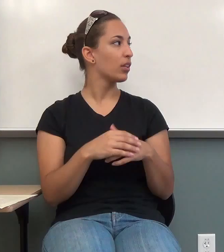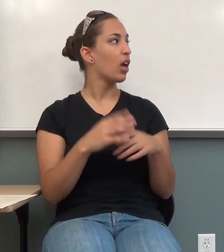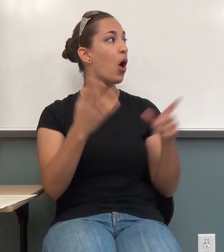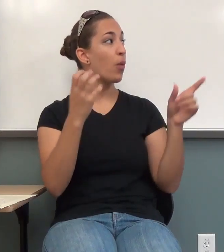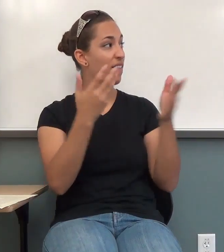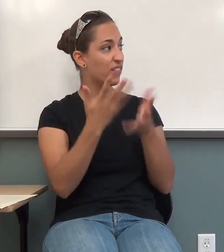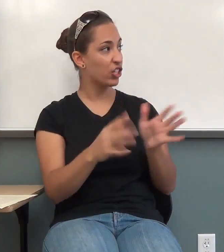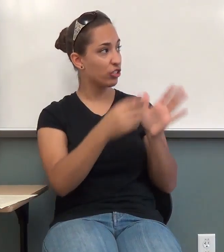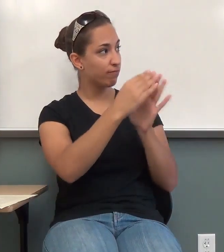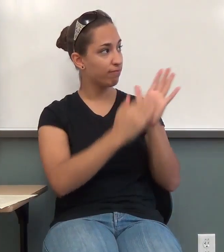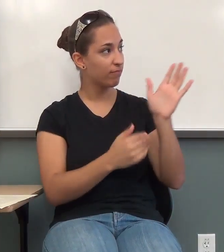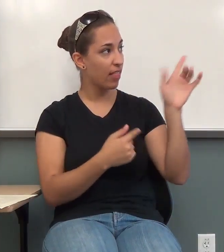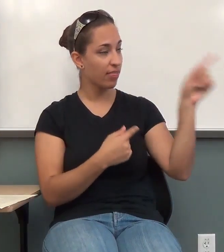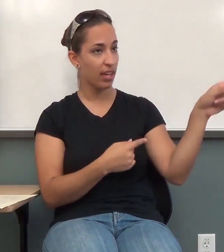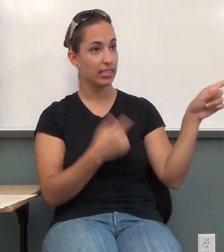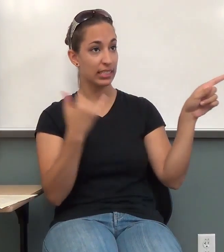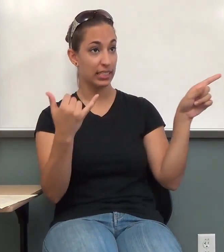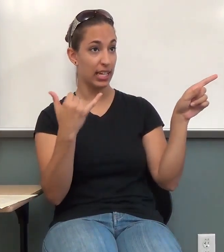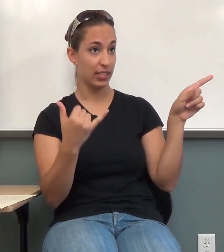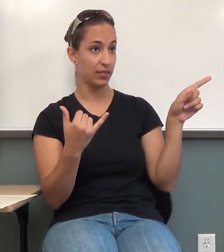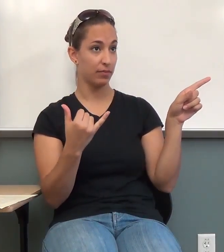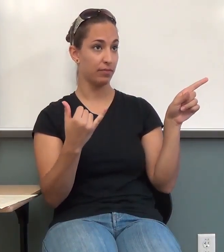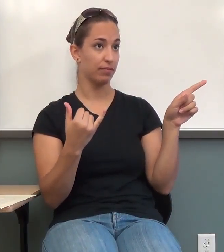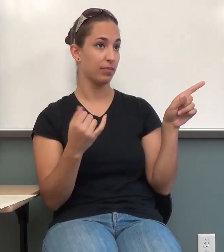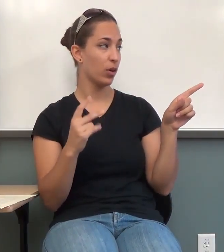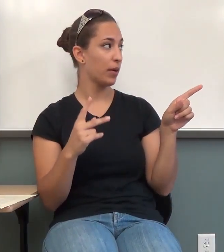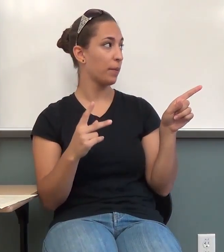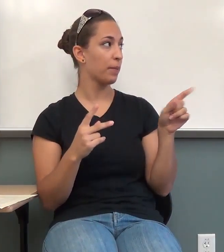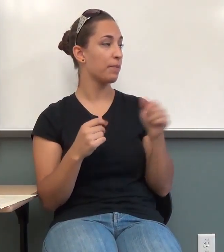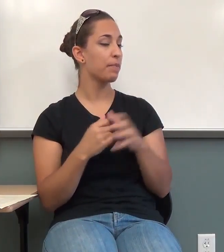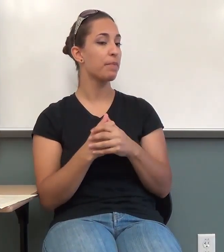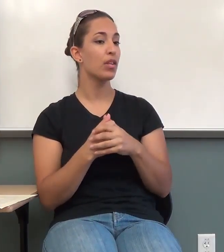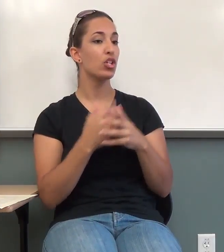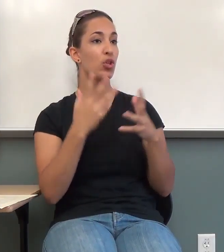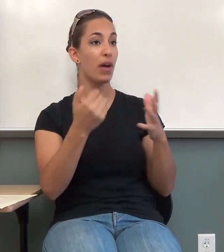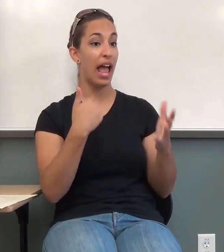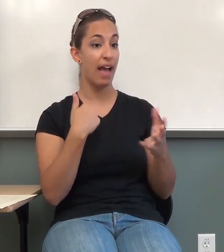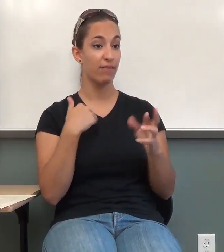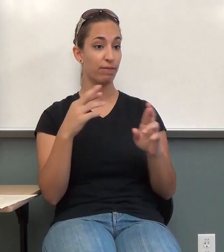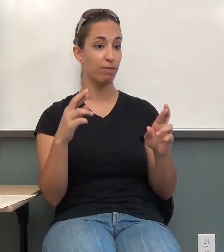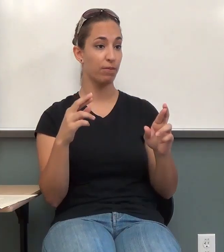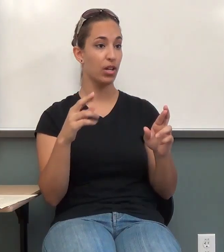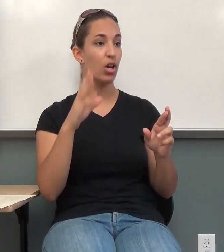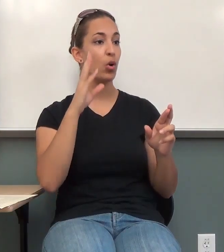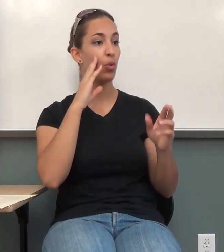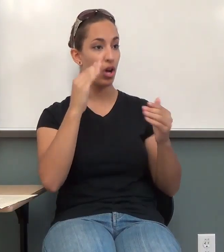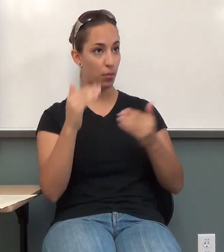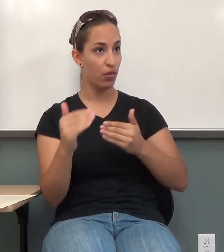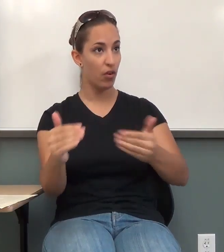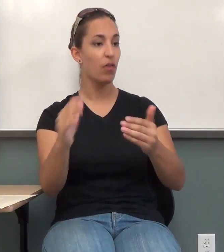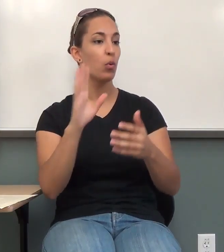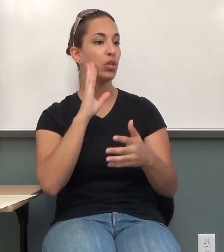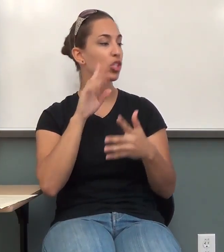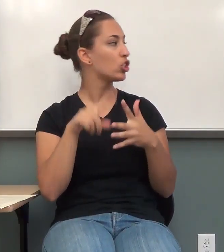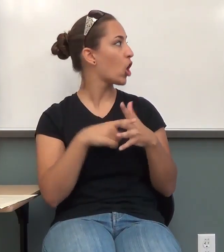this handout today, right now. Okay? So I want you to have this in your desks, and then we're going to move forward and we're going to start looking at prepositional phrases